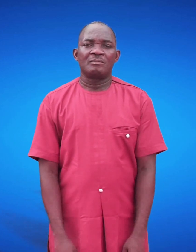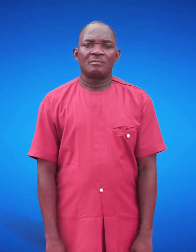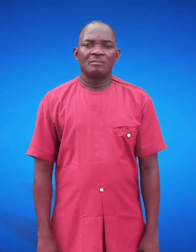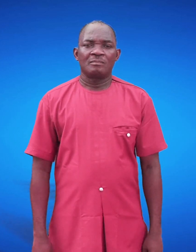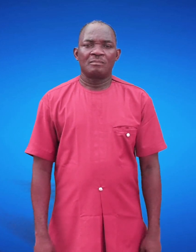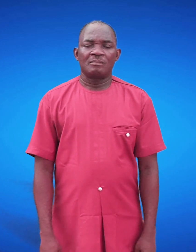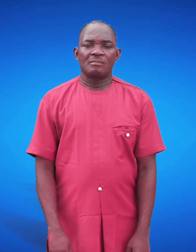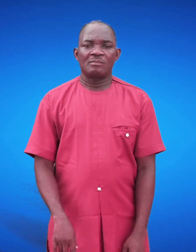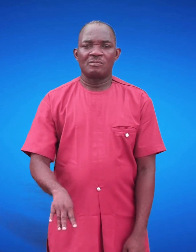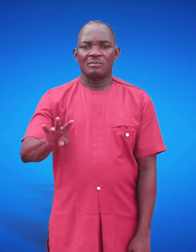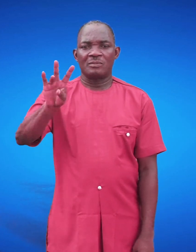7.